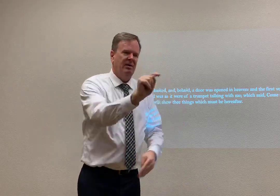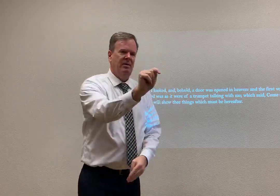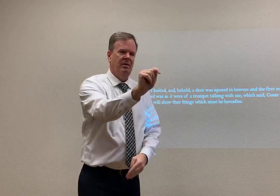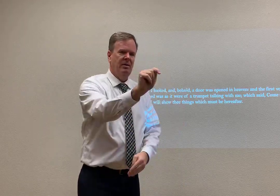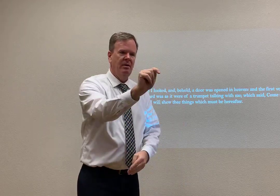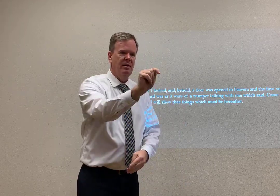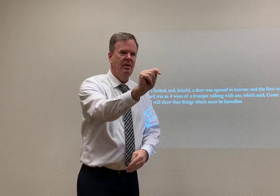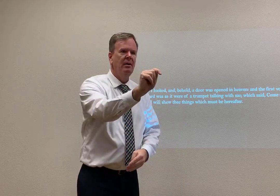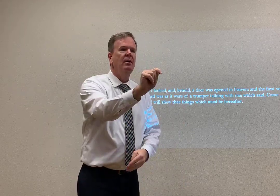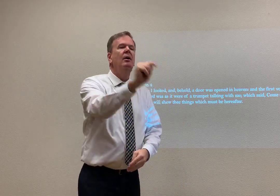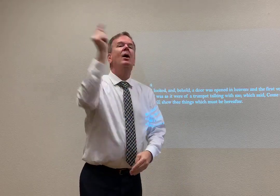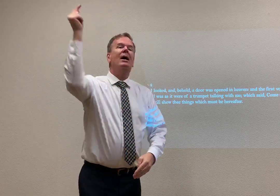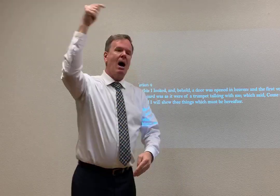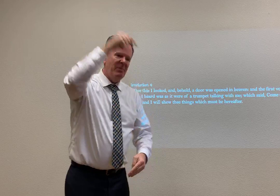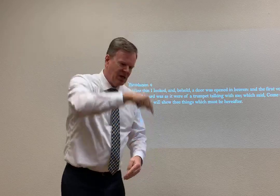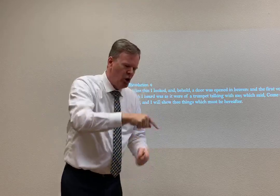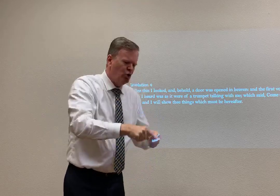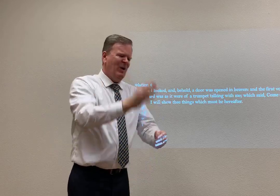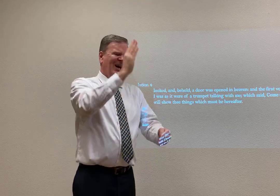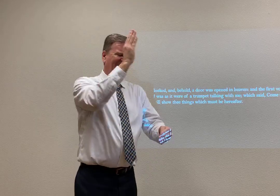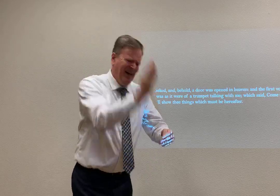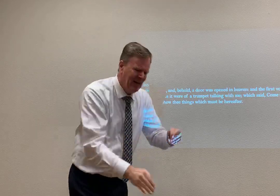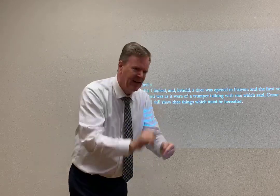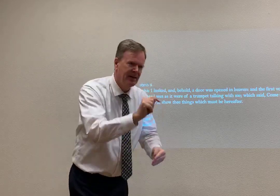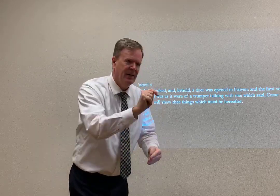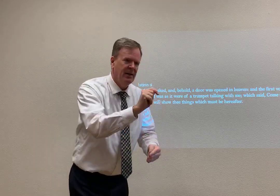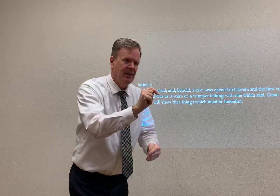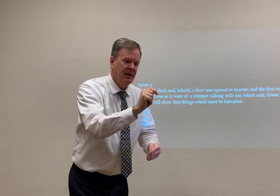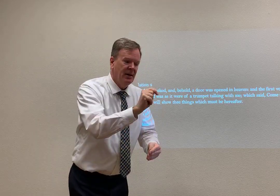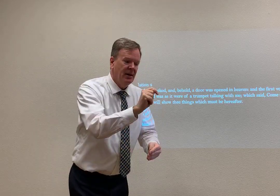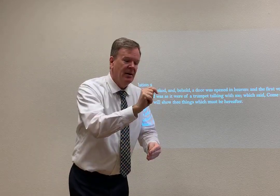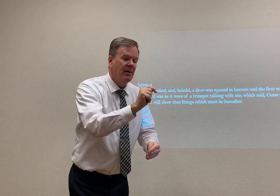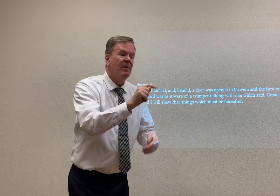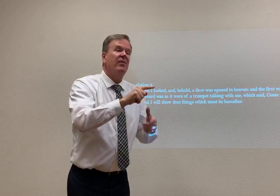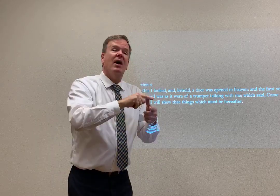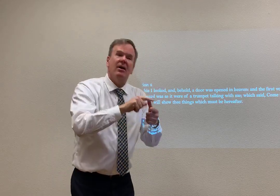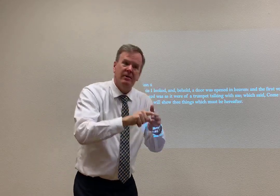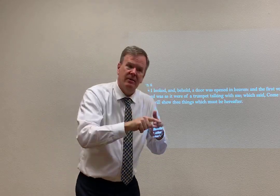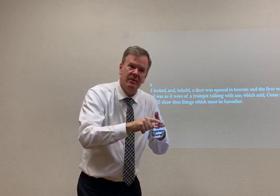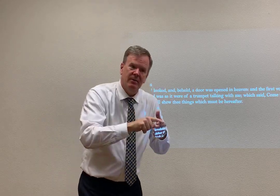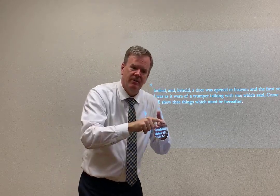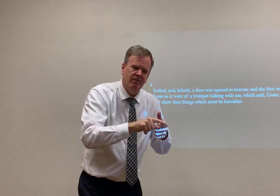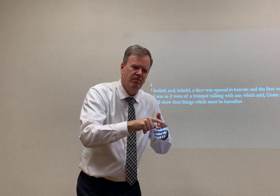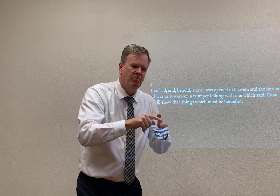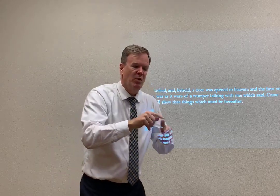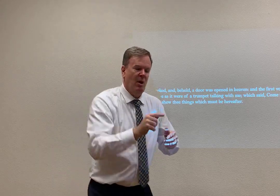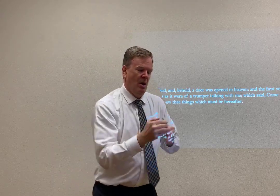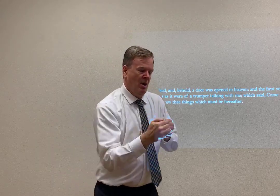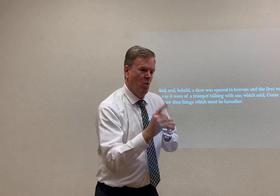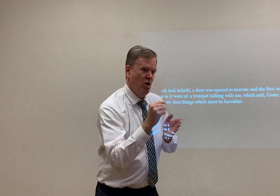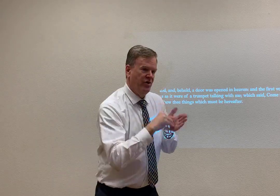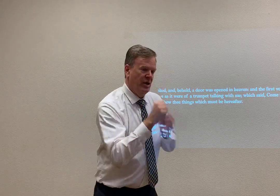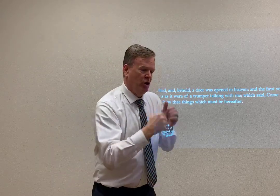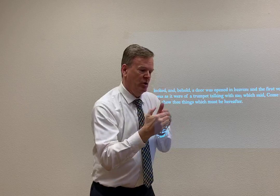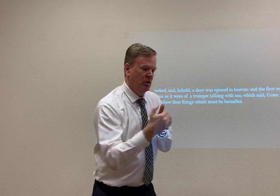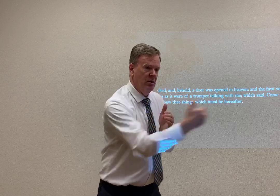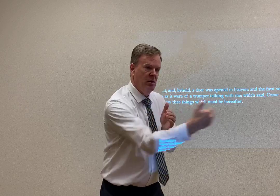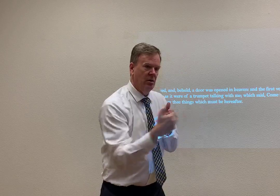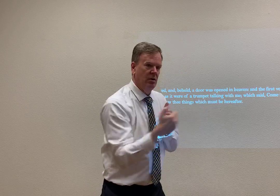to finish it. We come back down to end the tribulation. Then, after the